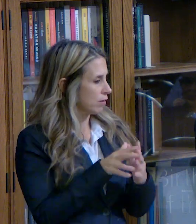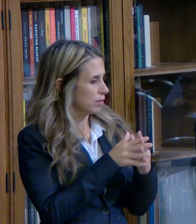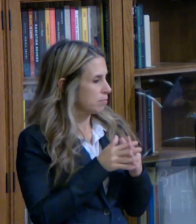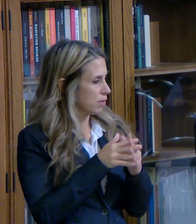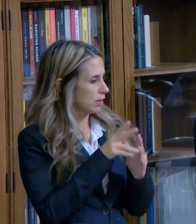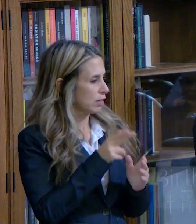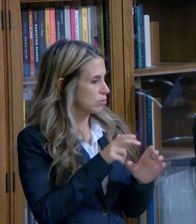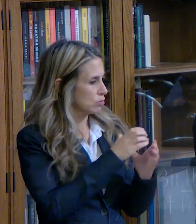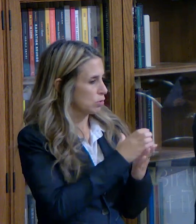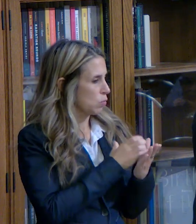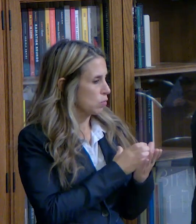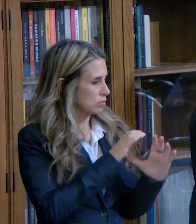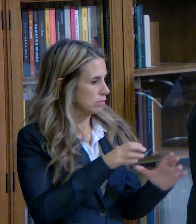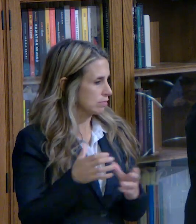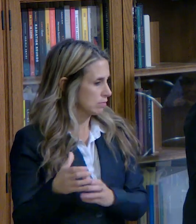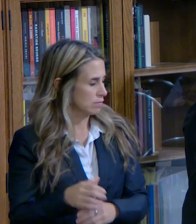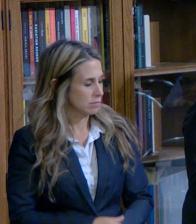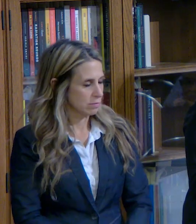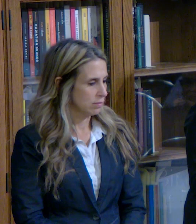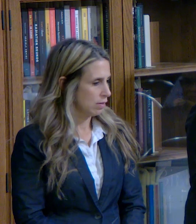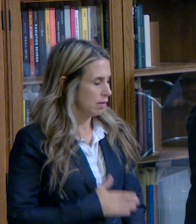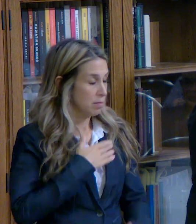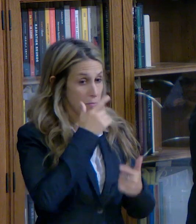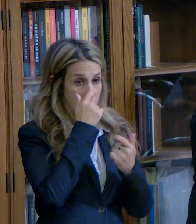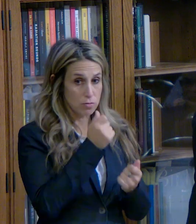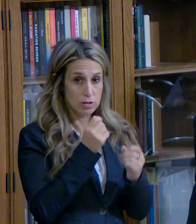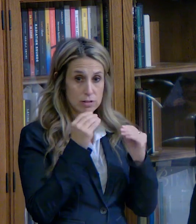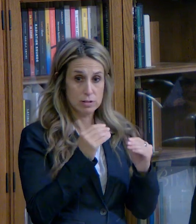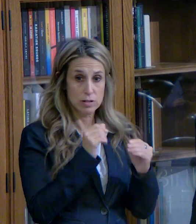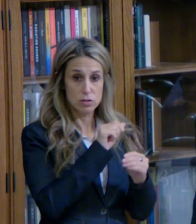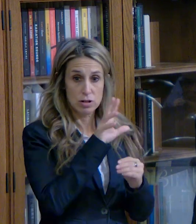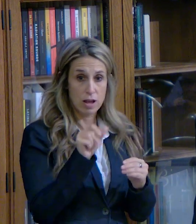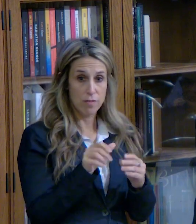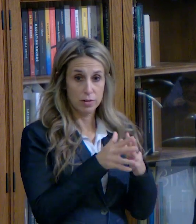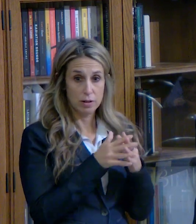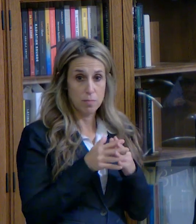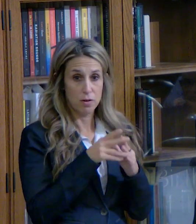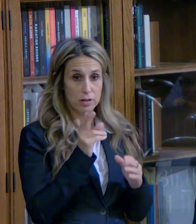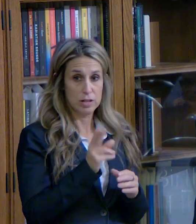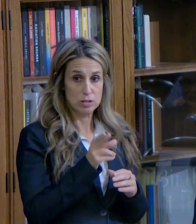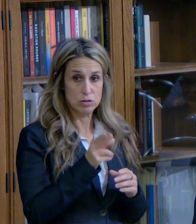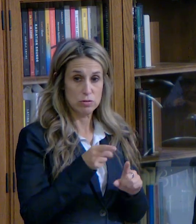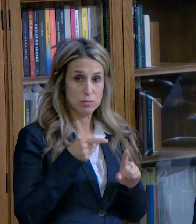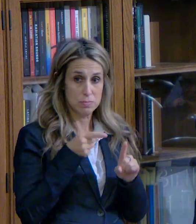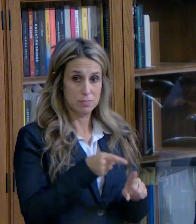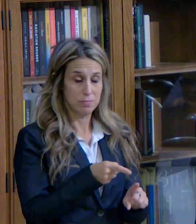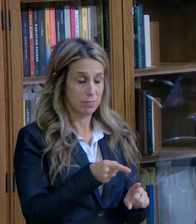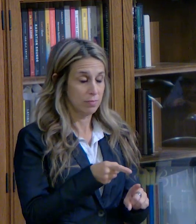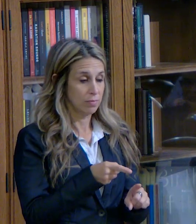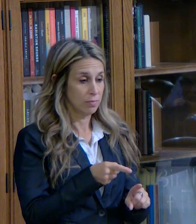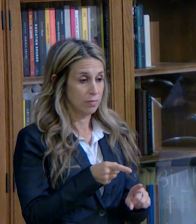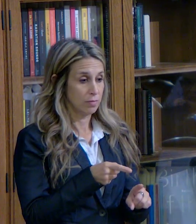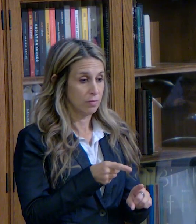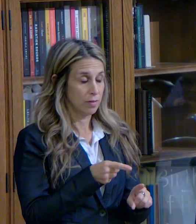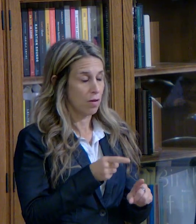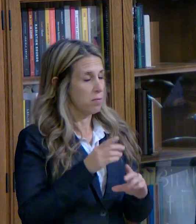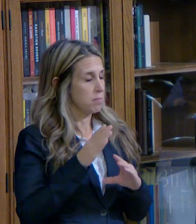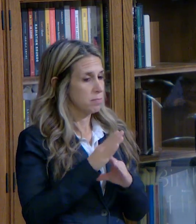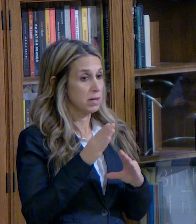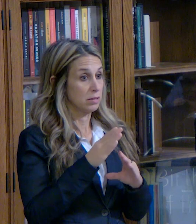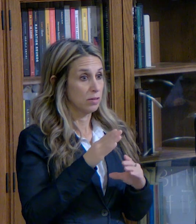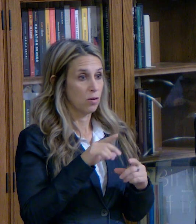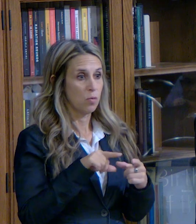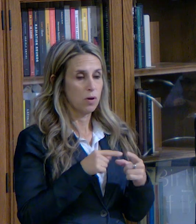history courses my interest in teaching African-American history in particular was peaked When I Was An